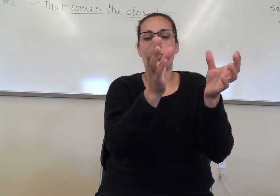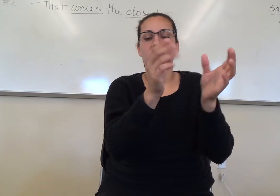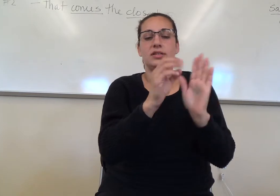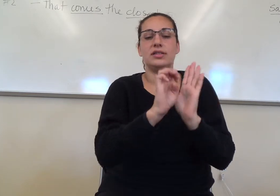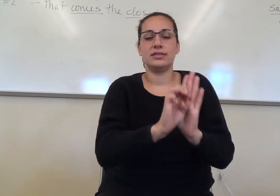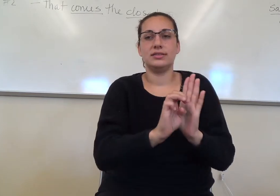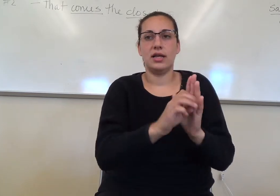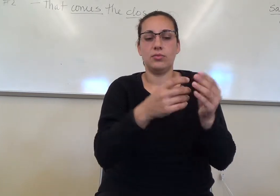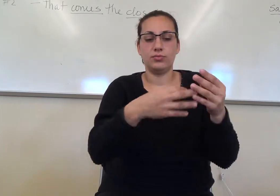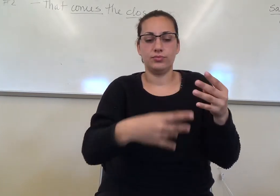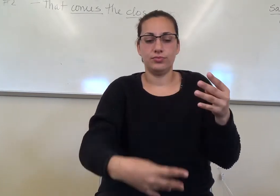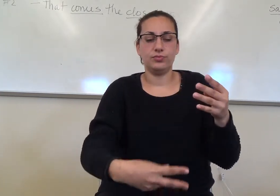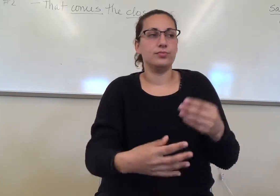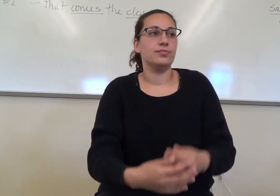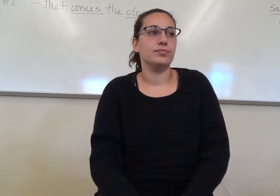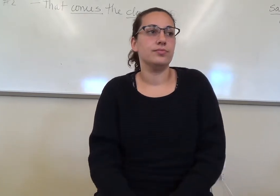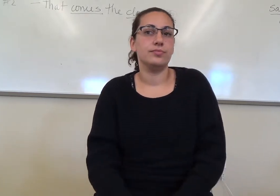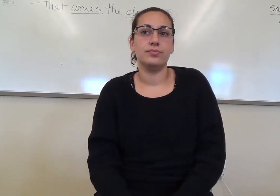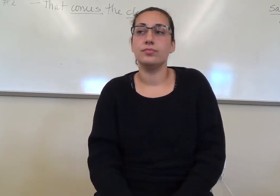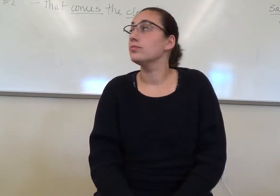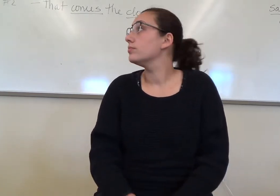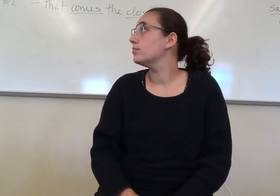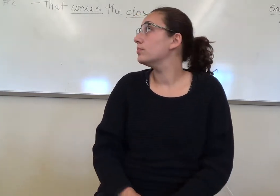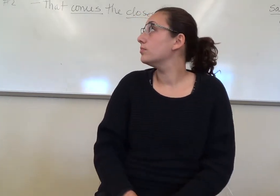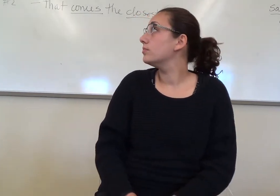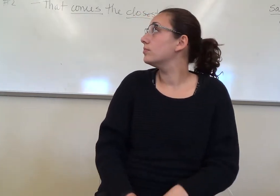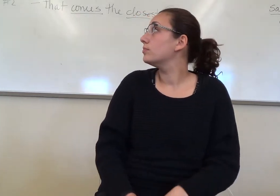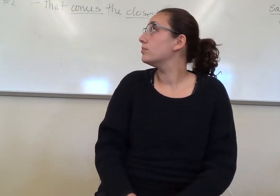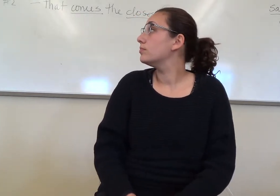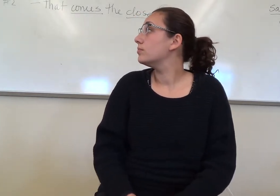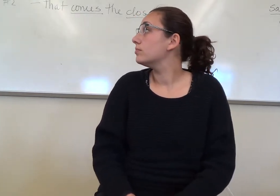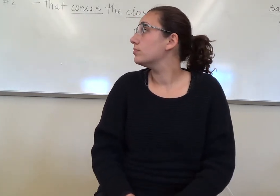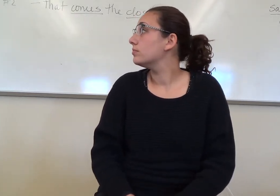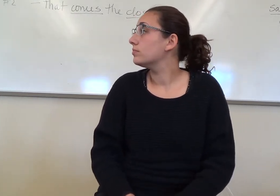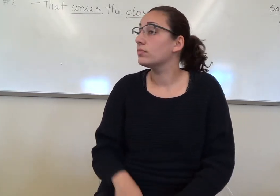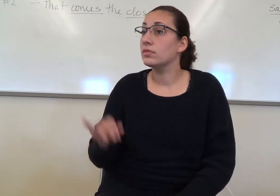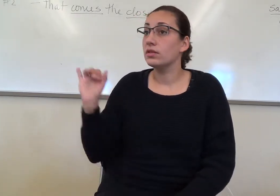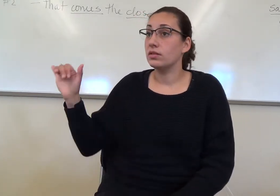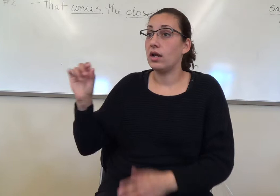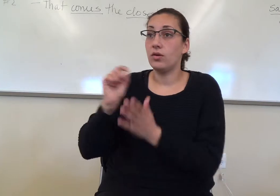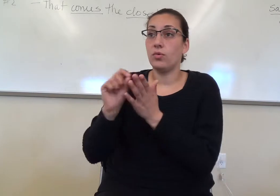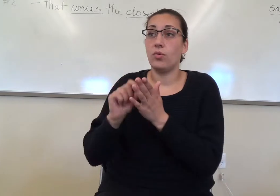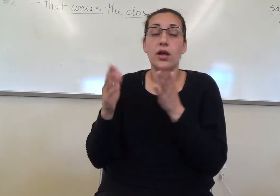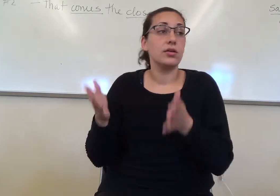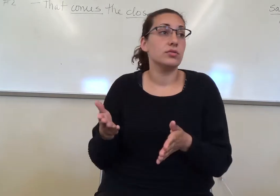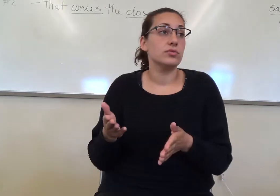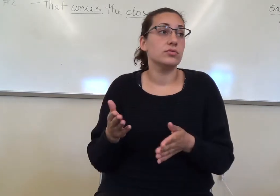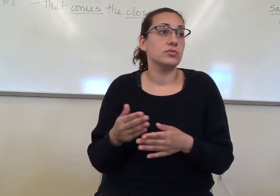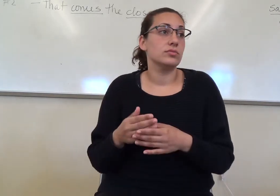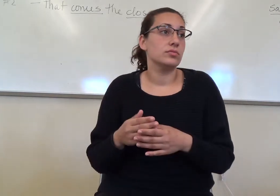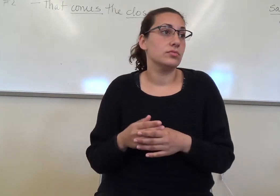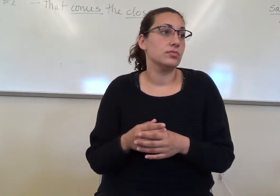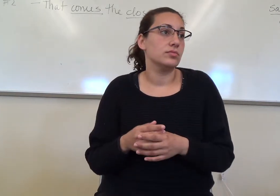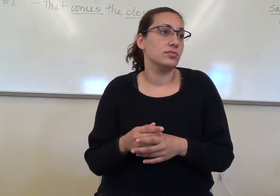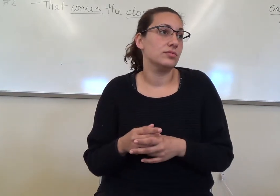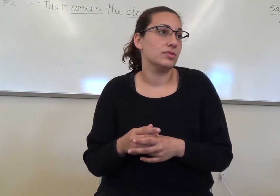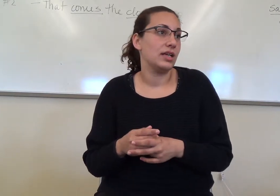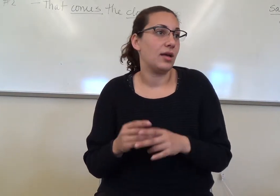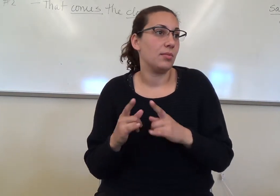This person has done us a real favor as a writer, okay? So here's an example, here's another category,